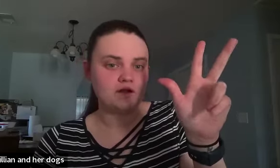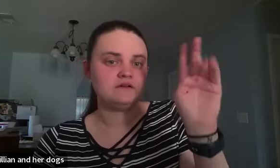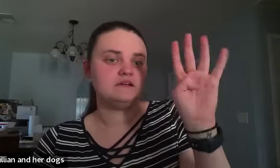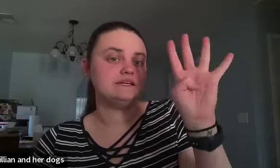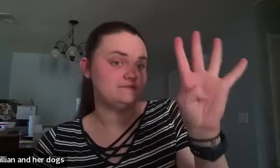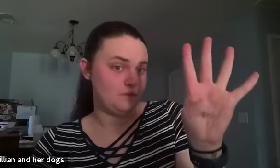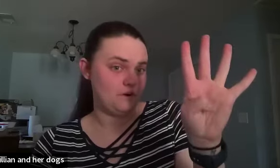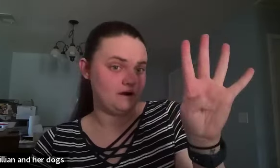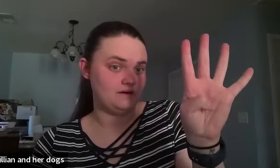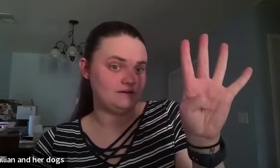Four is four,